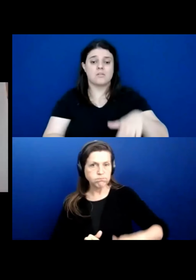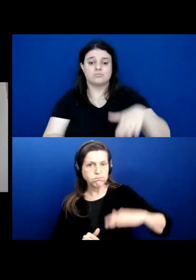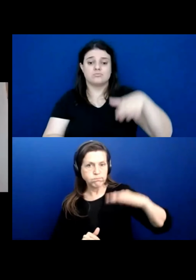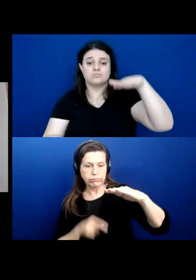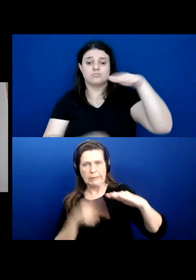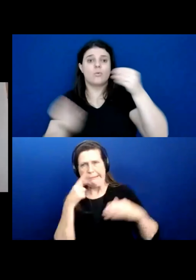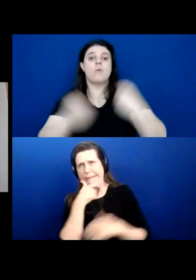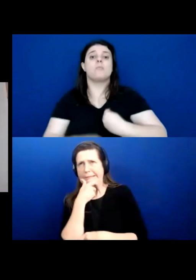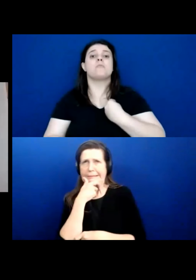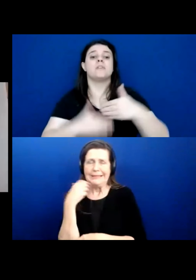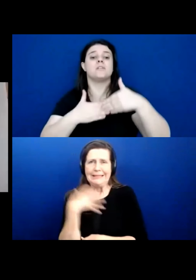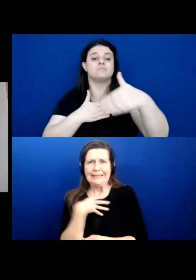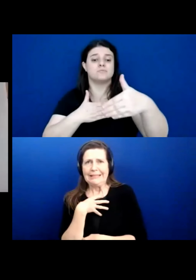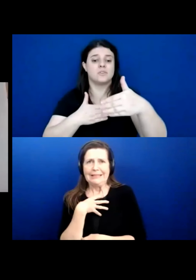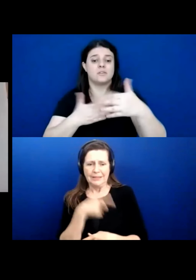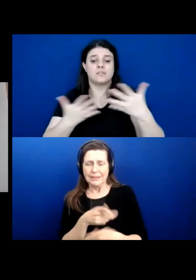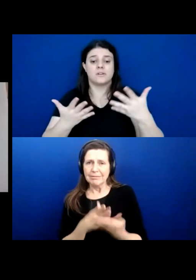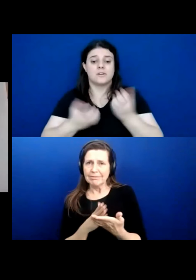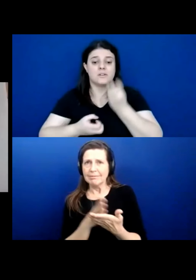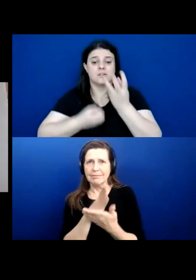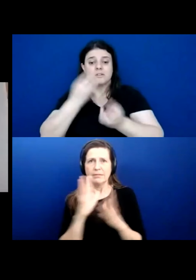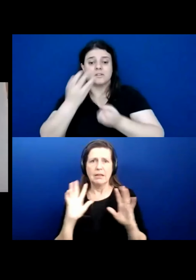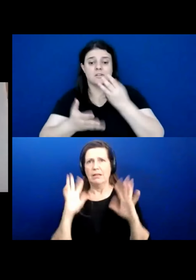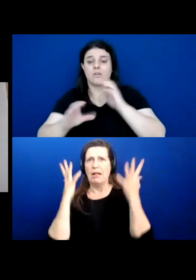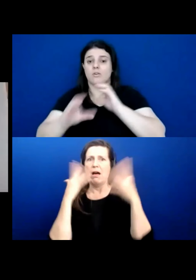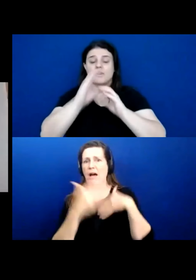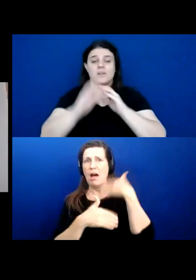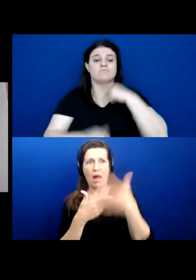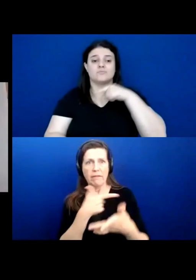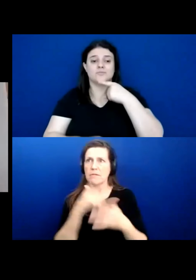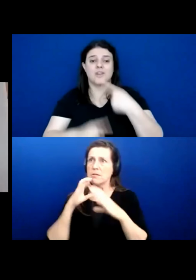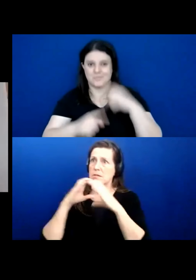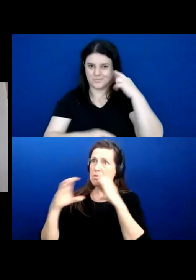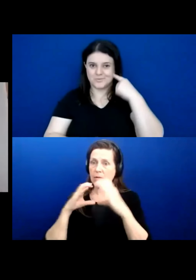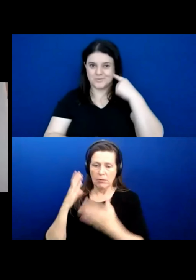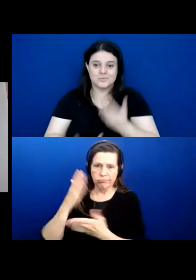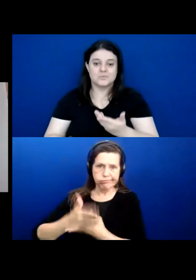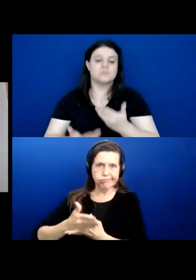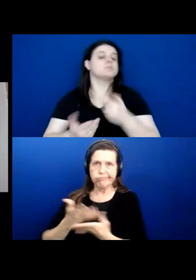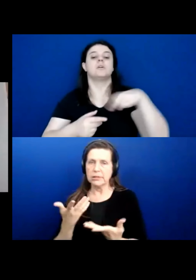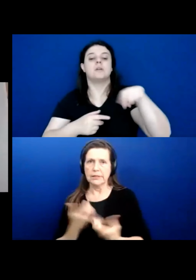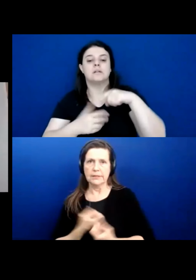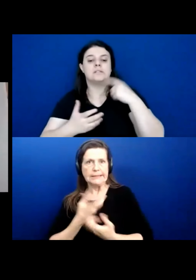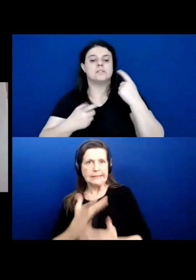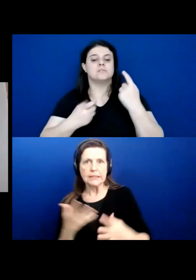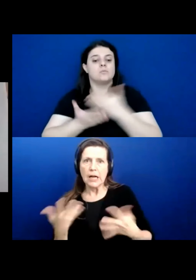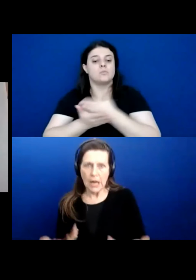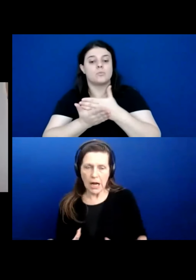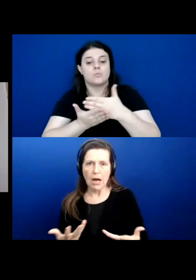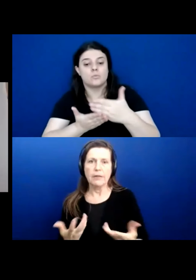life without being able to express themselves or communicate. They decided to reach out to other